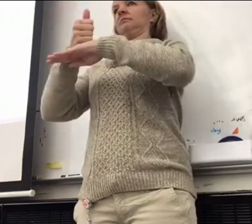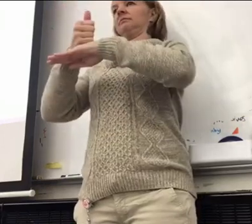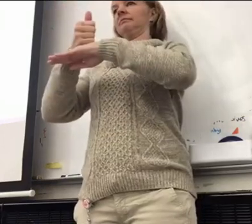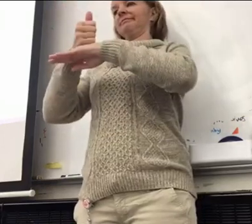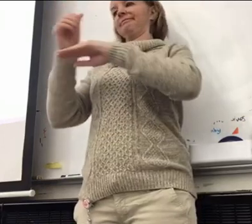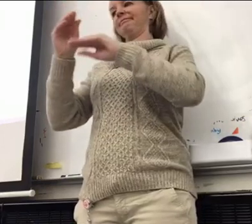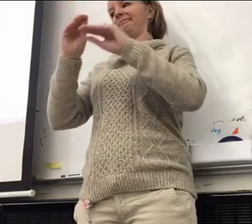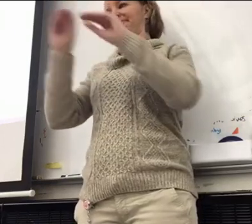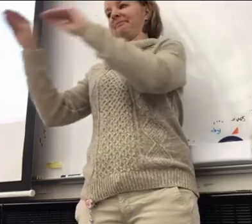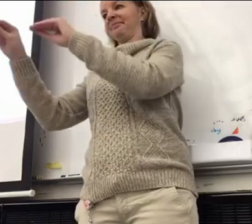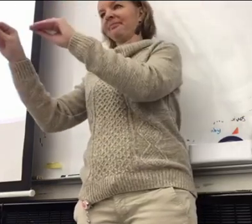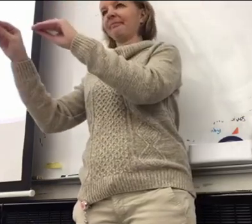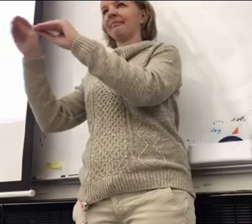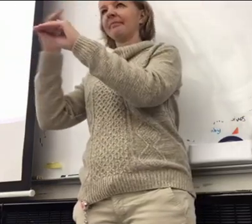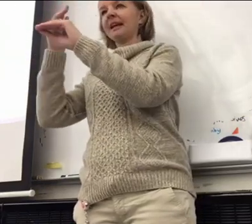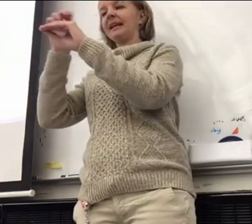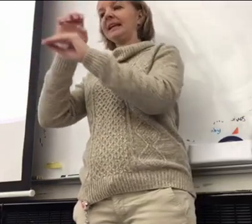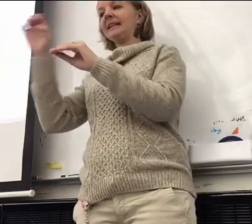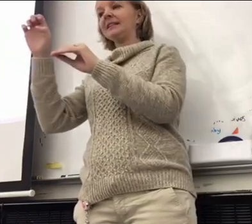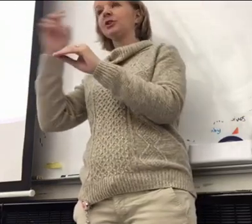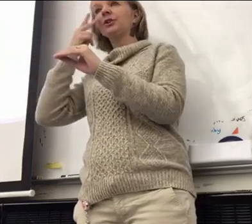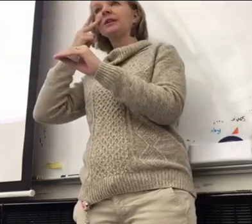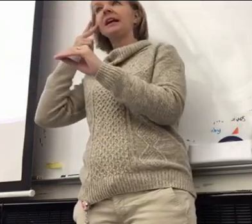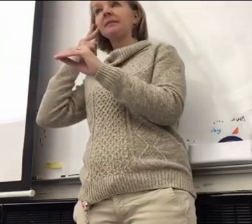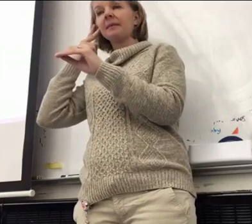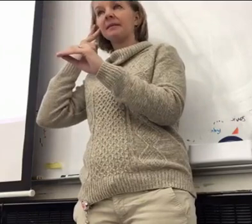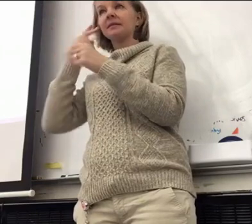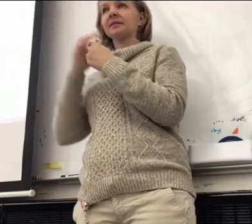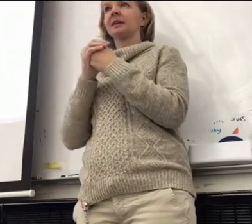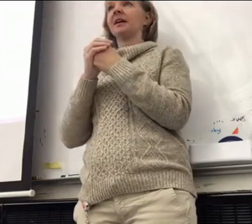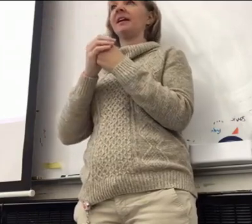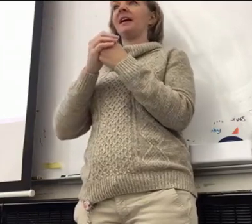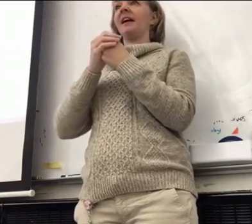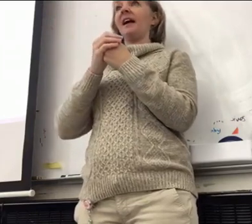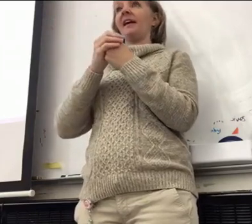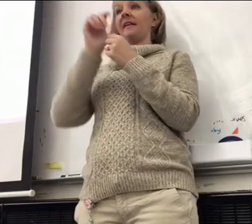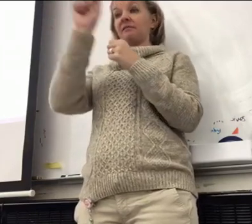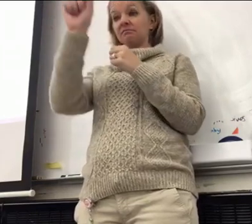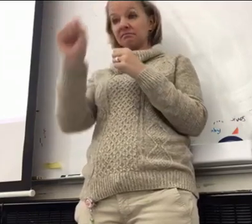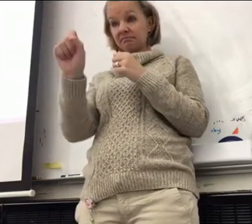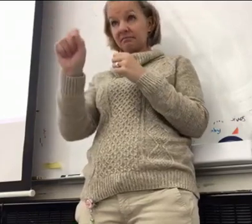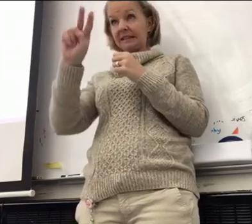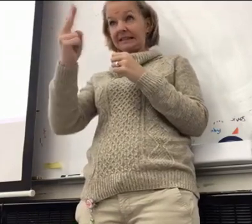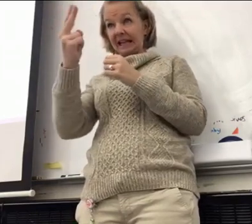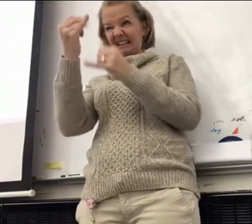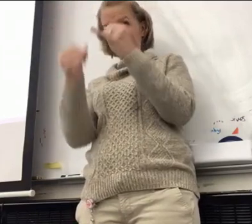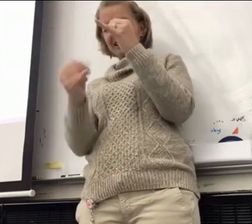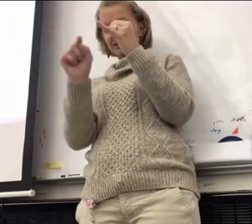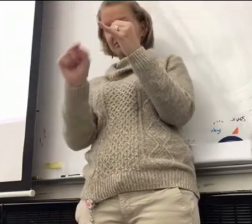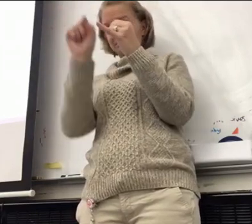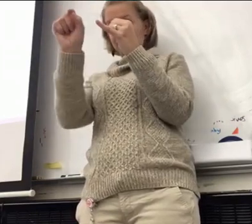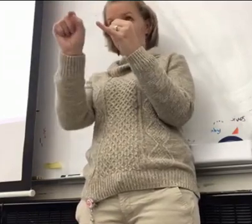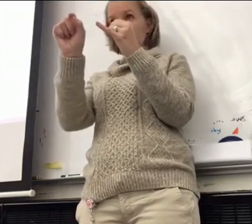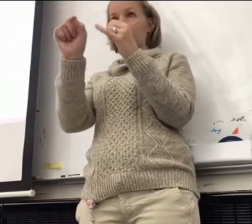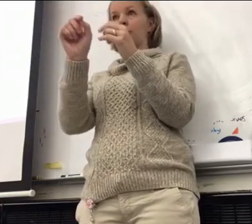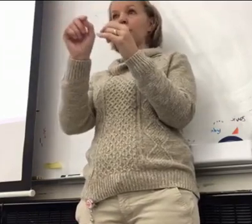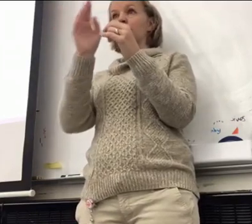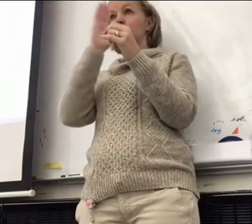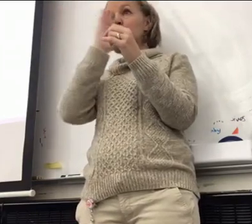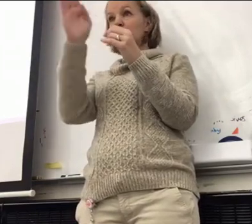Americans. And then if you will highlight on the second to last bullet, directly led to the Trail of